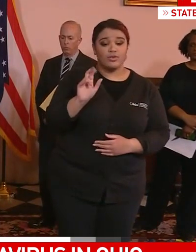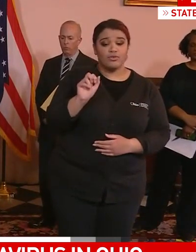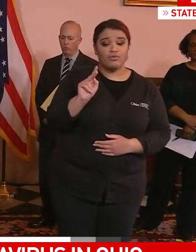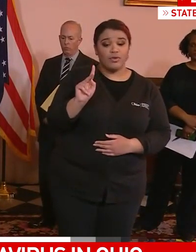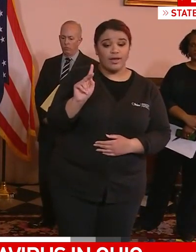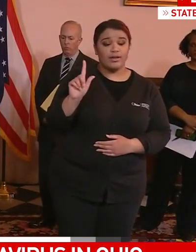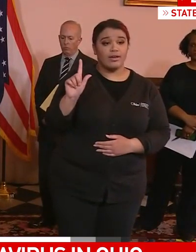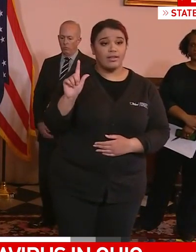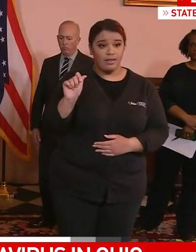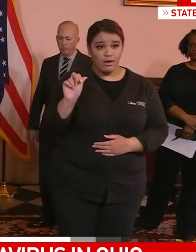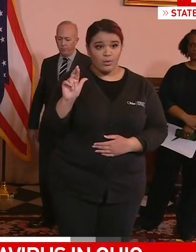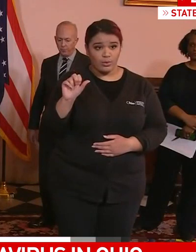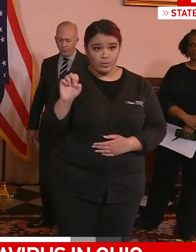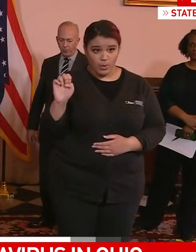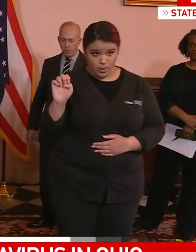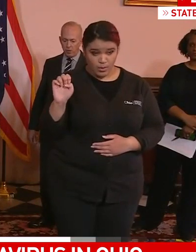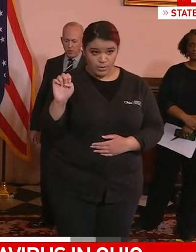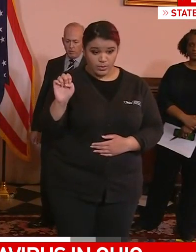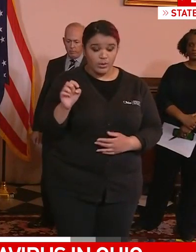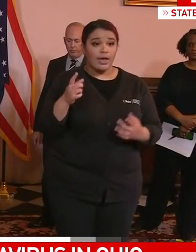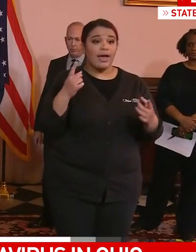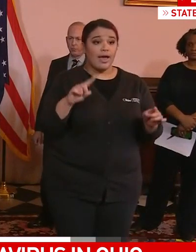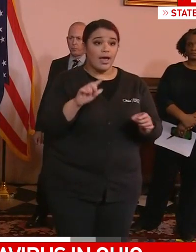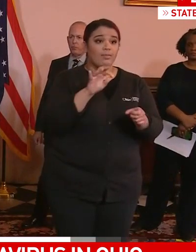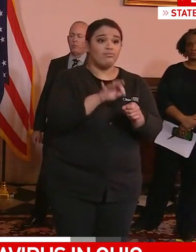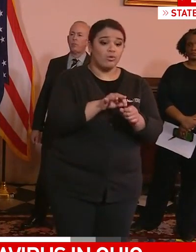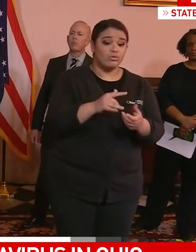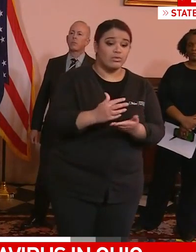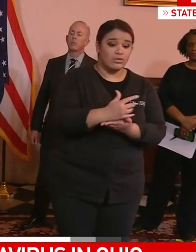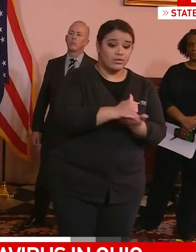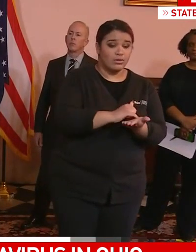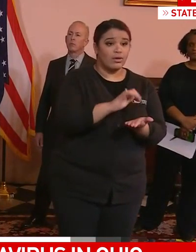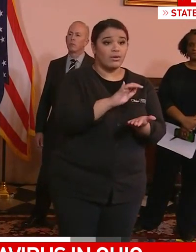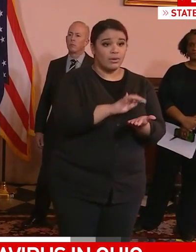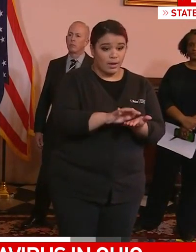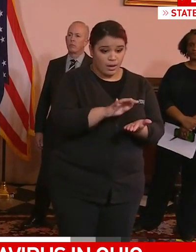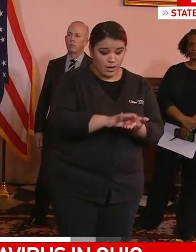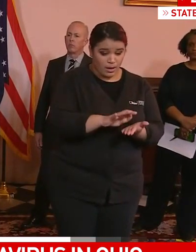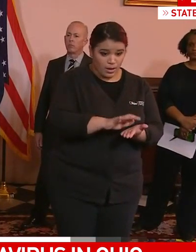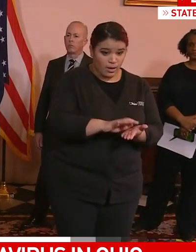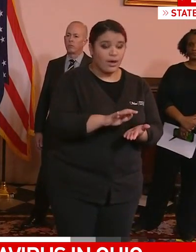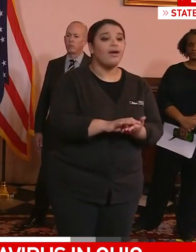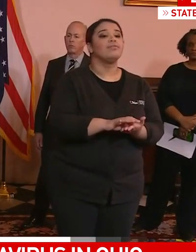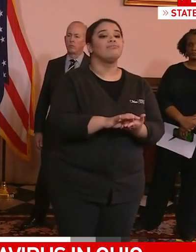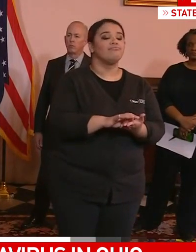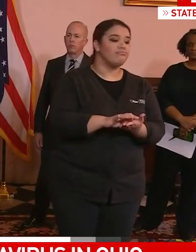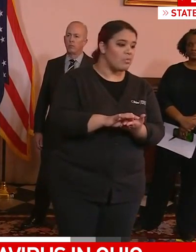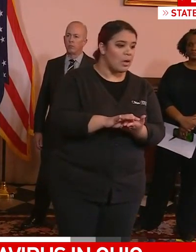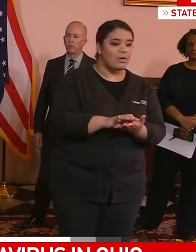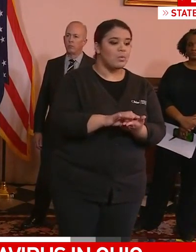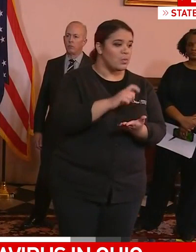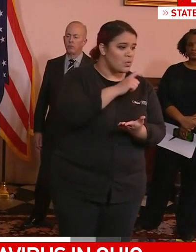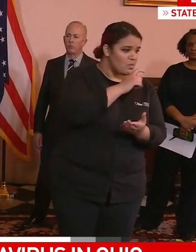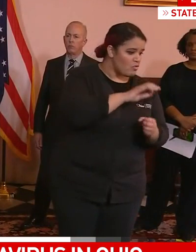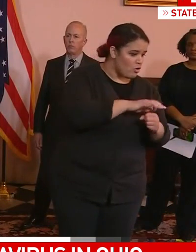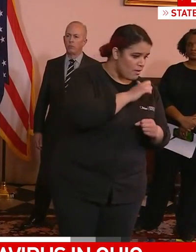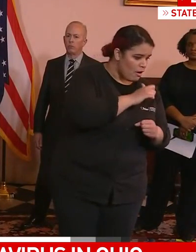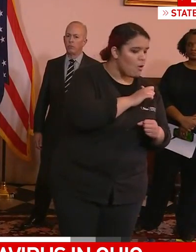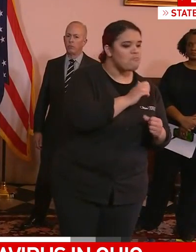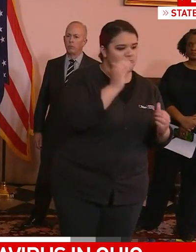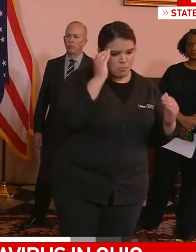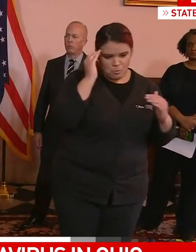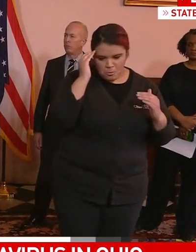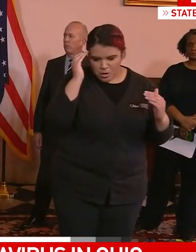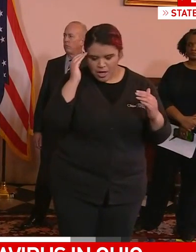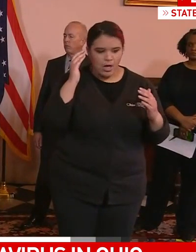Then you know what all votes are in. Then at that point, you know who's not voted. Then you can move on at that point or shortly